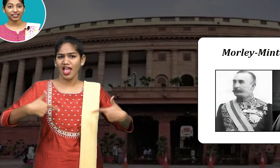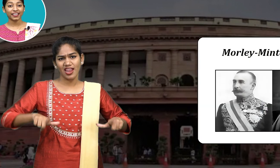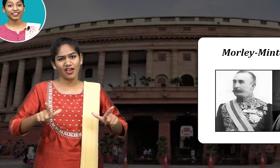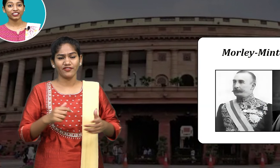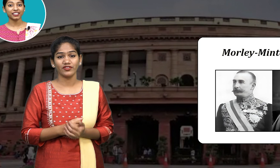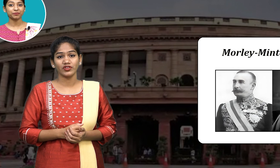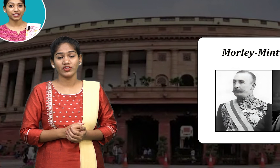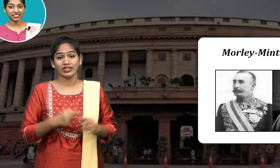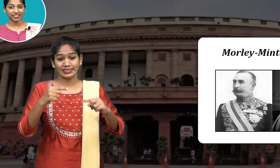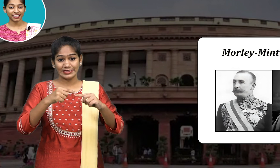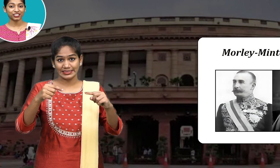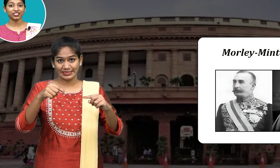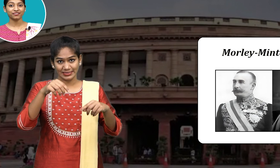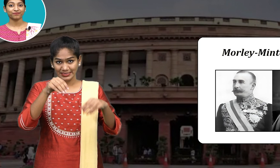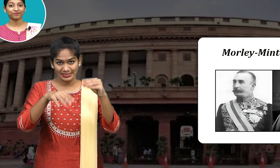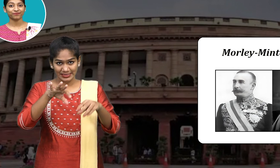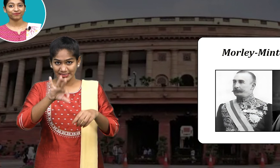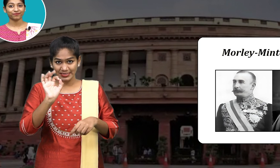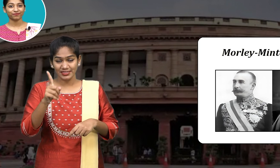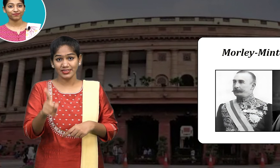allowed elected representation,